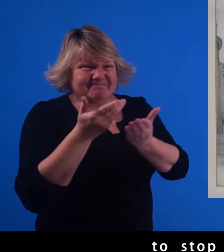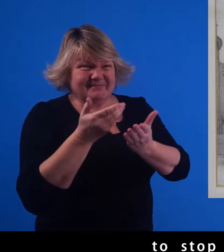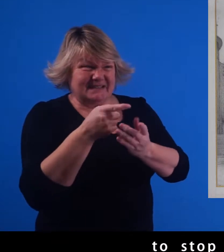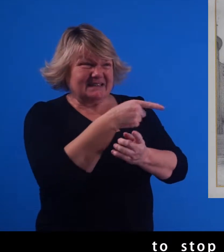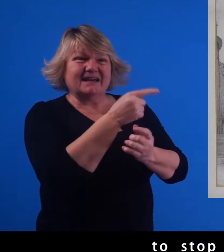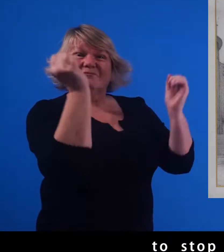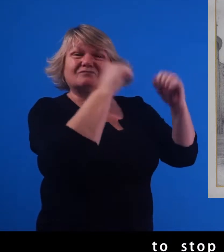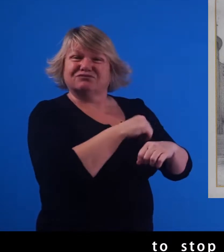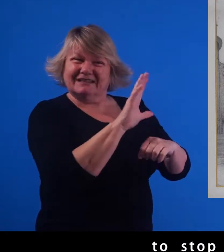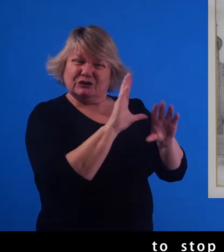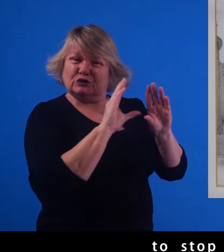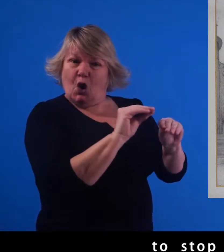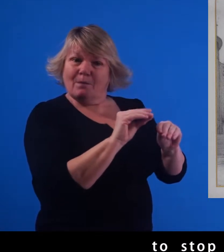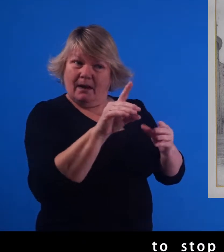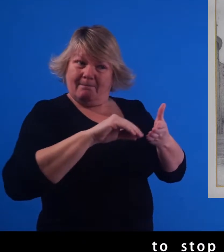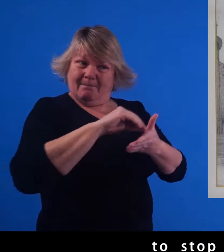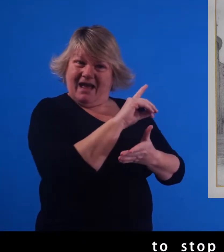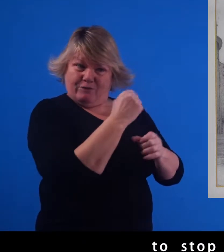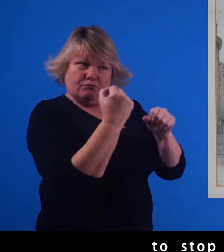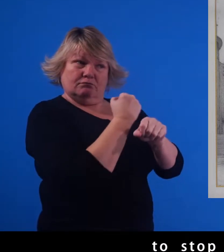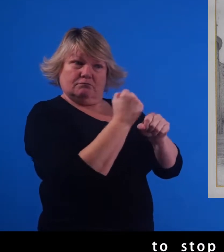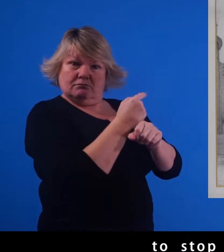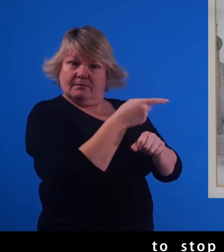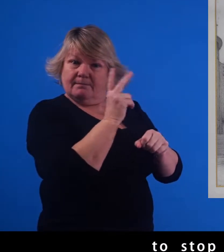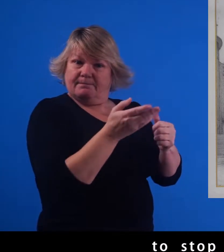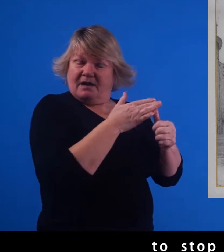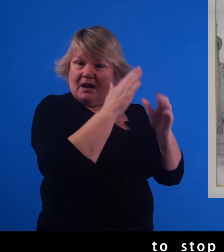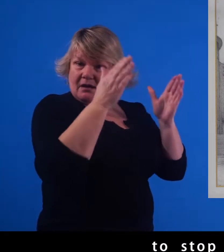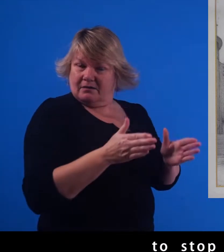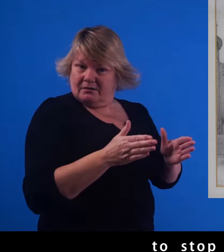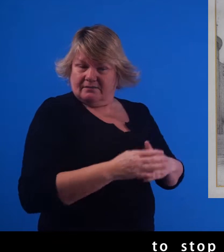to stop the demolition and pay for the renovation.